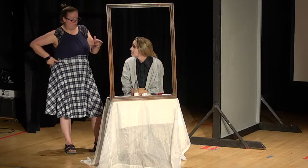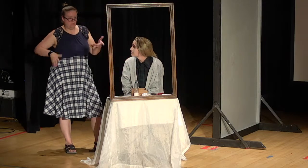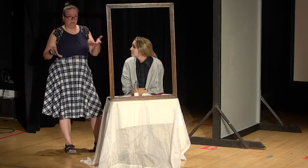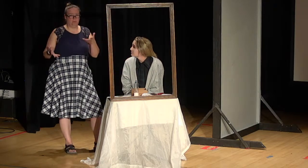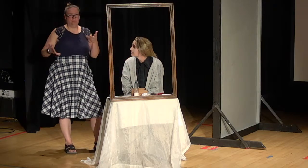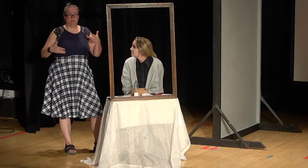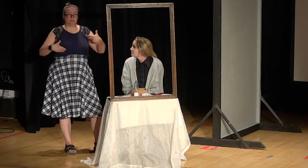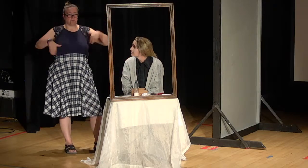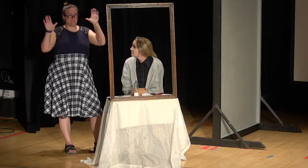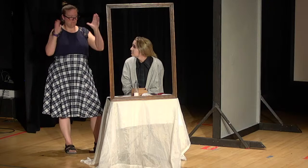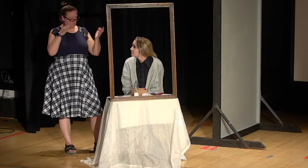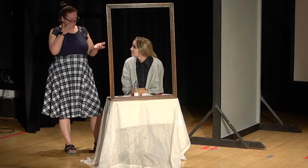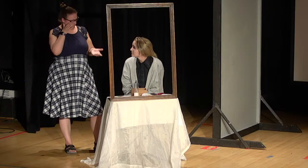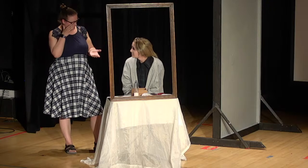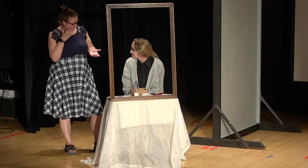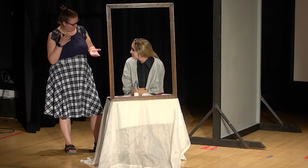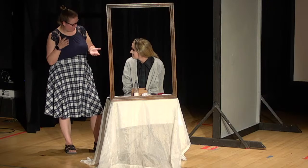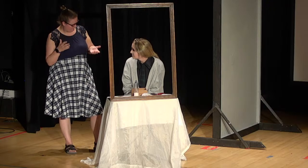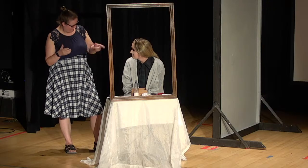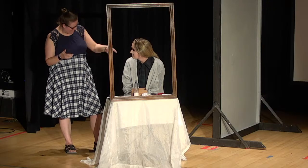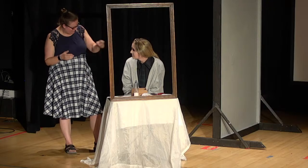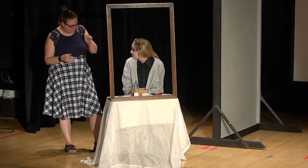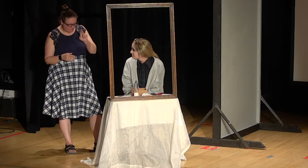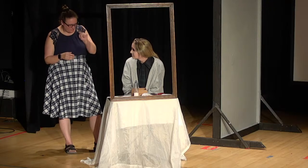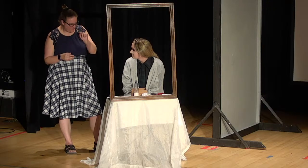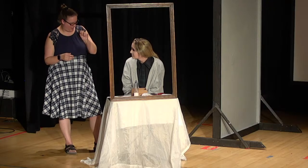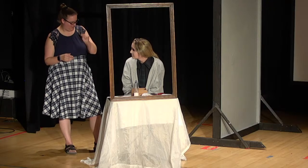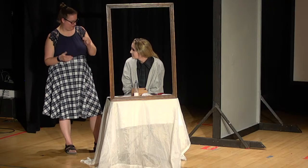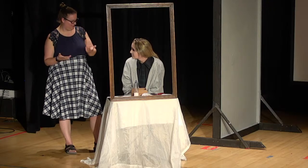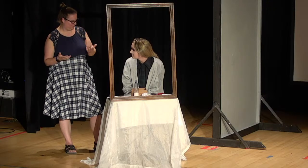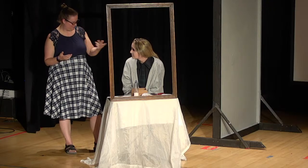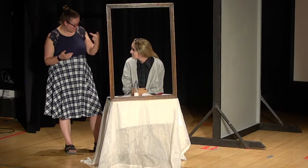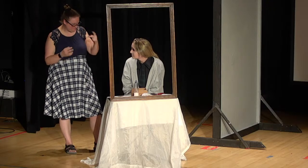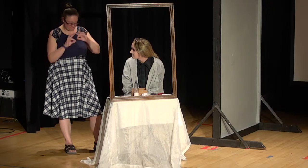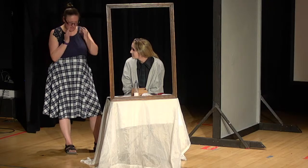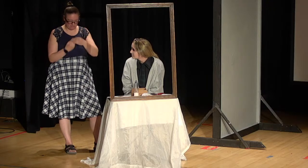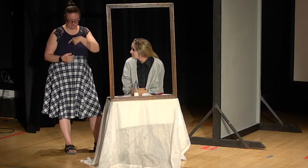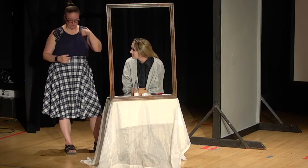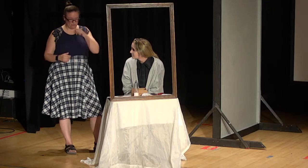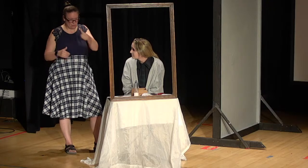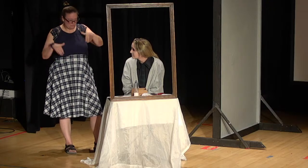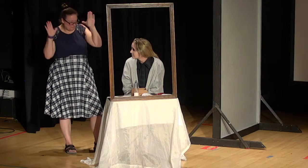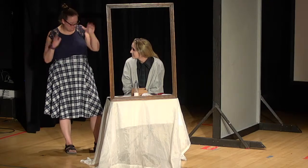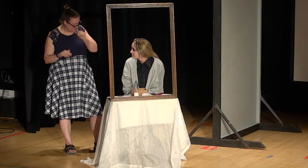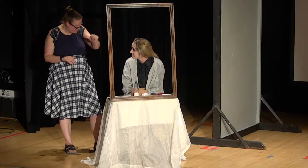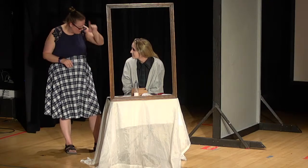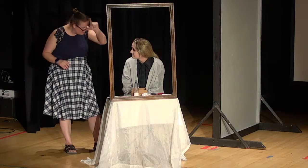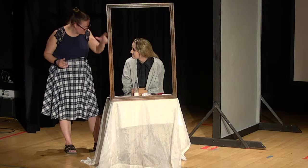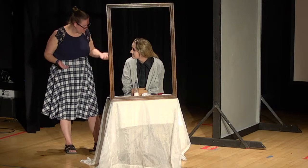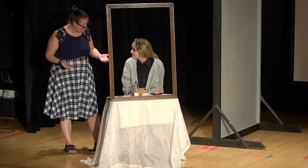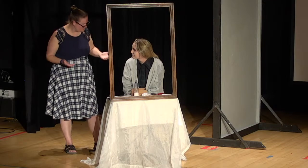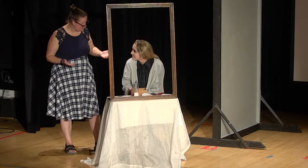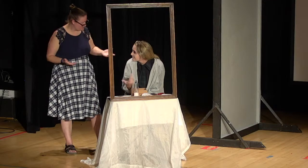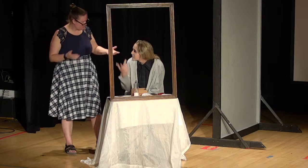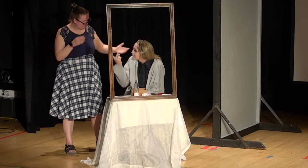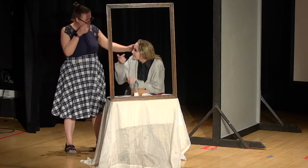It sounds like you're giving up. You are not. Not in our family. We are not